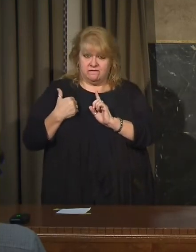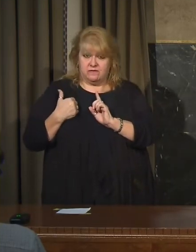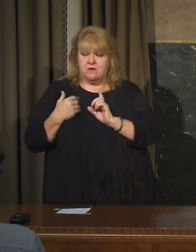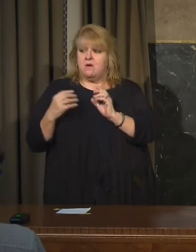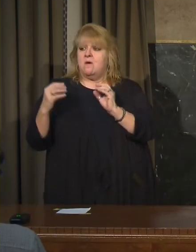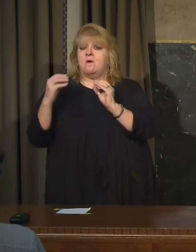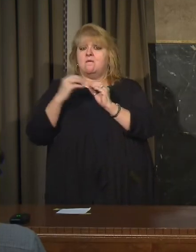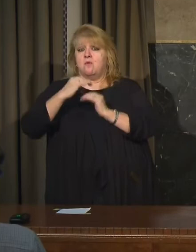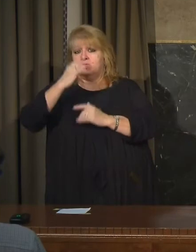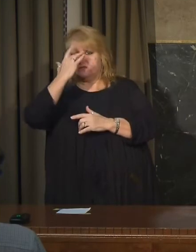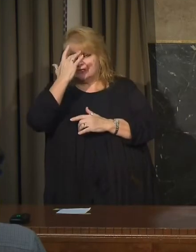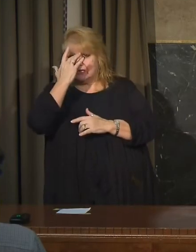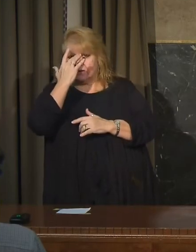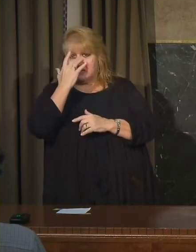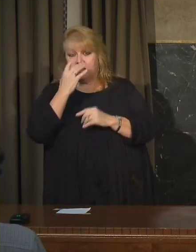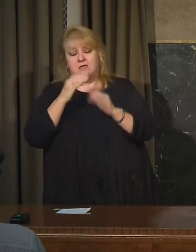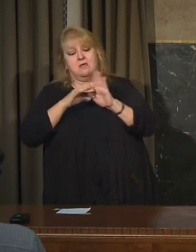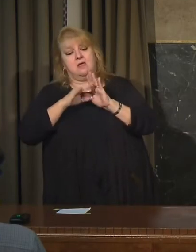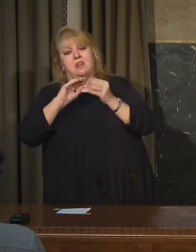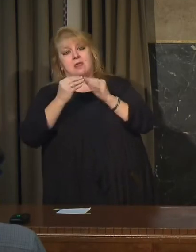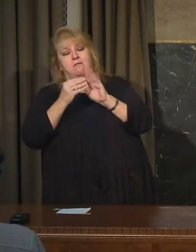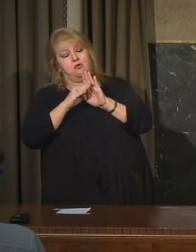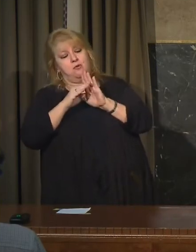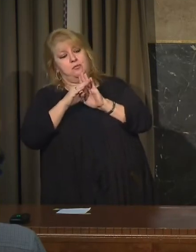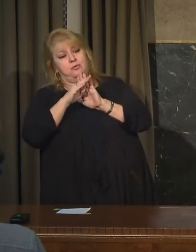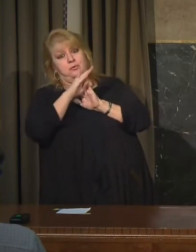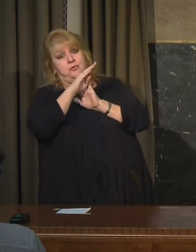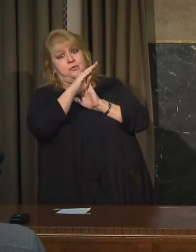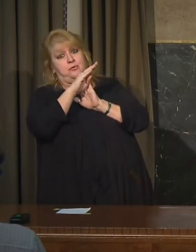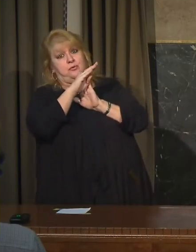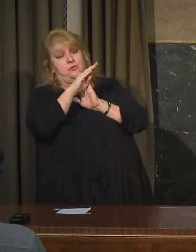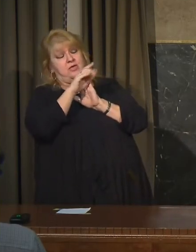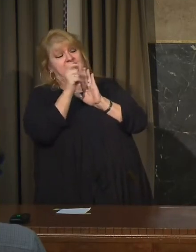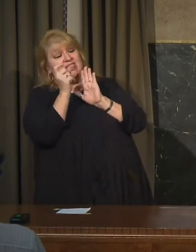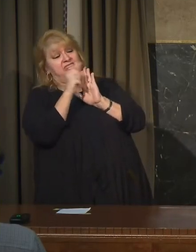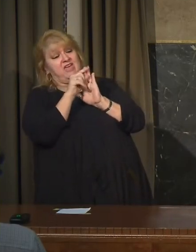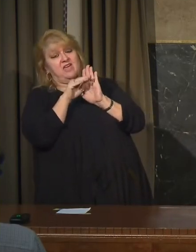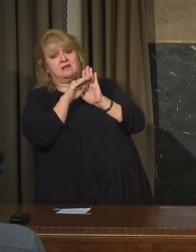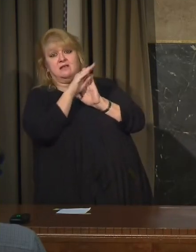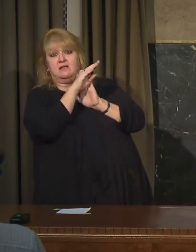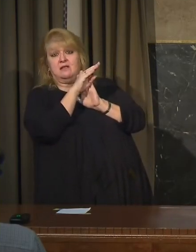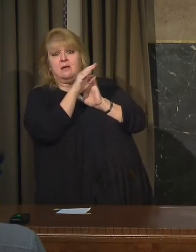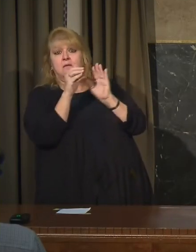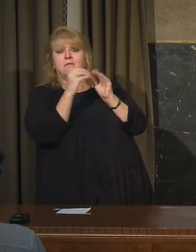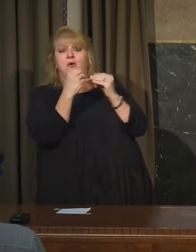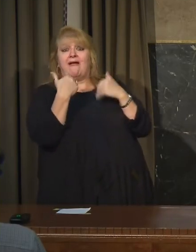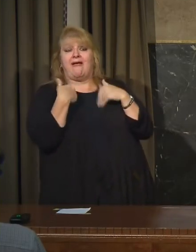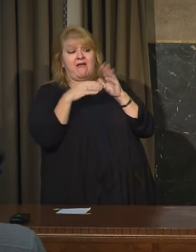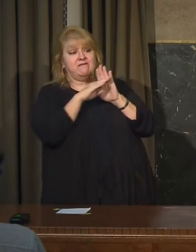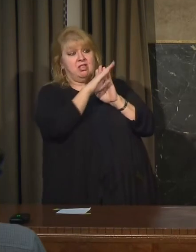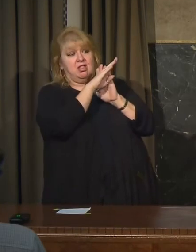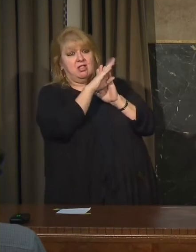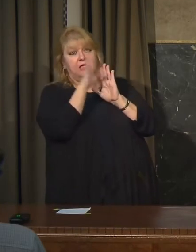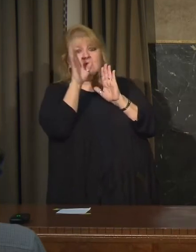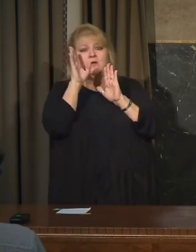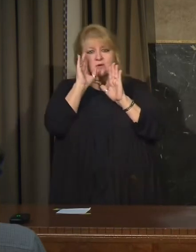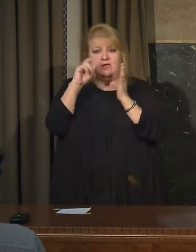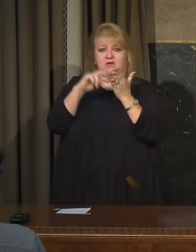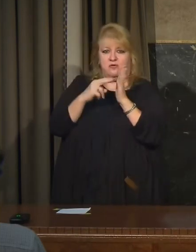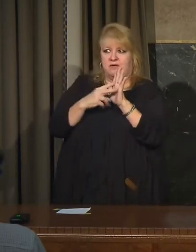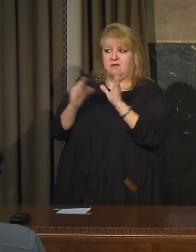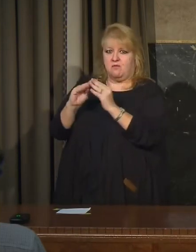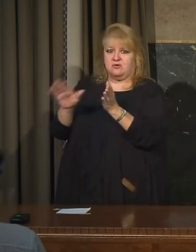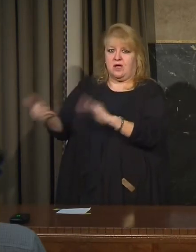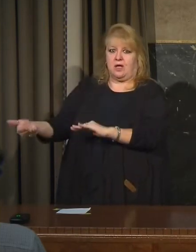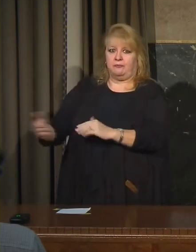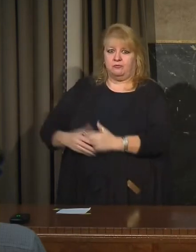what we know is that that fatality count will continue to go up, just lagging behind. And I don't think that's something